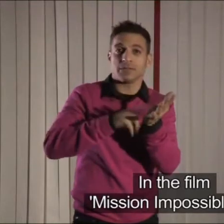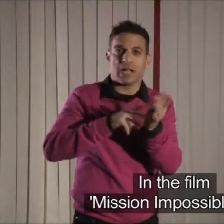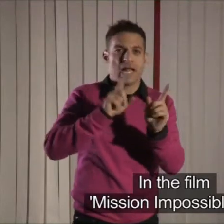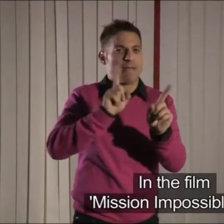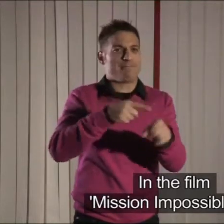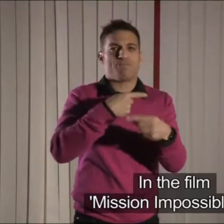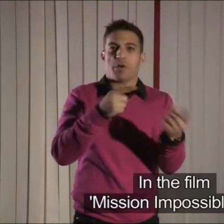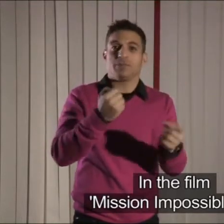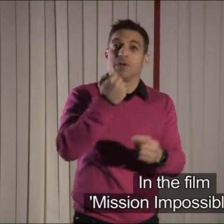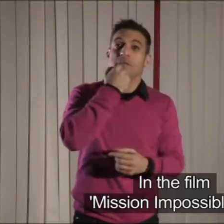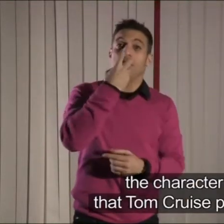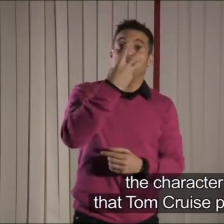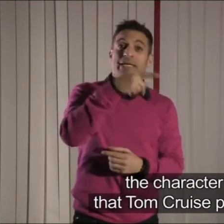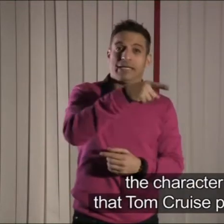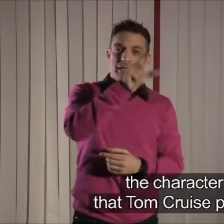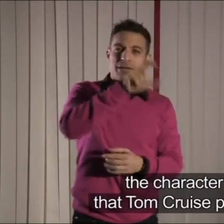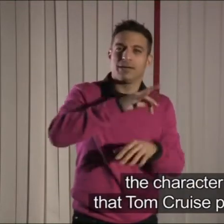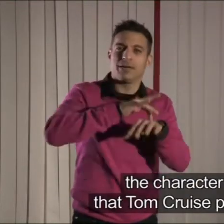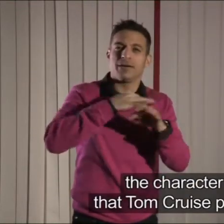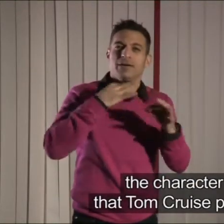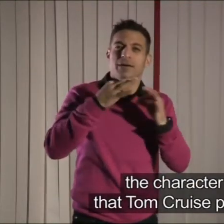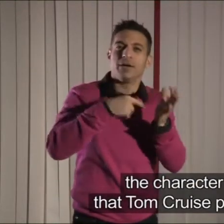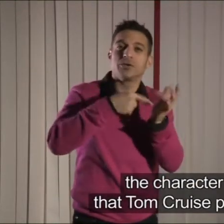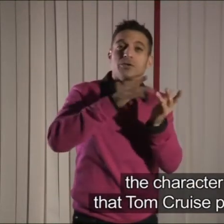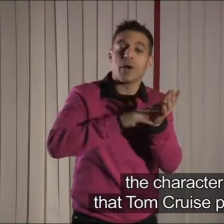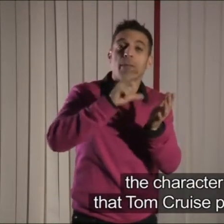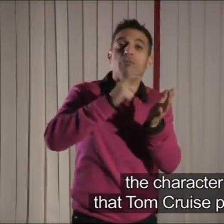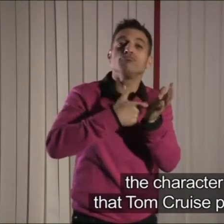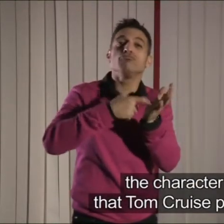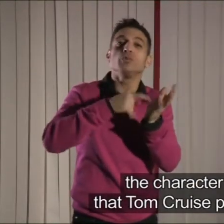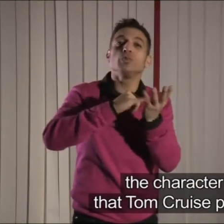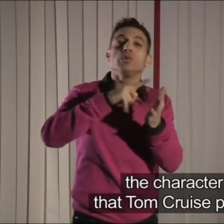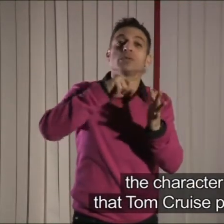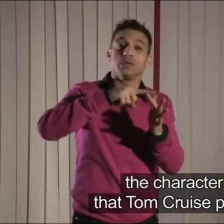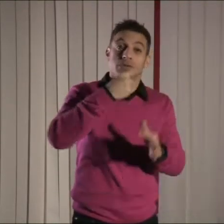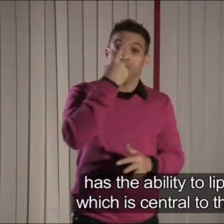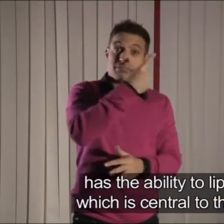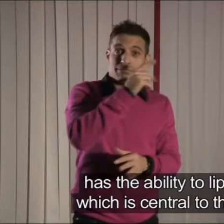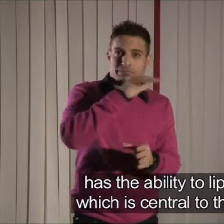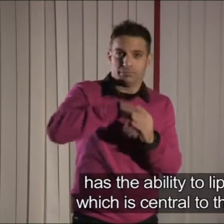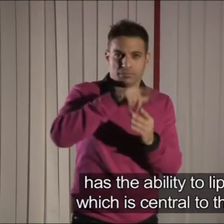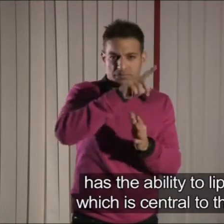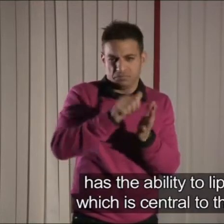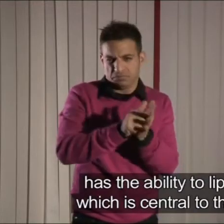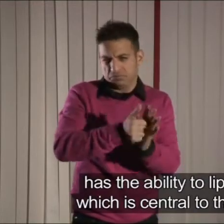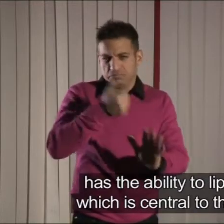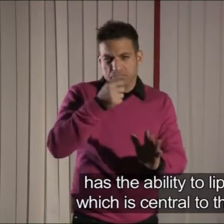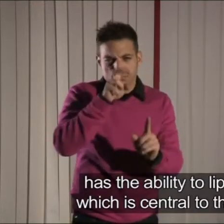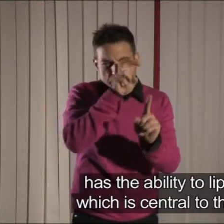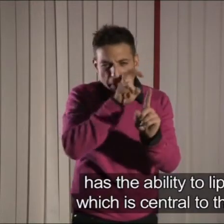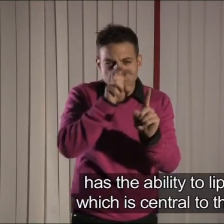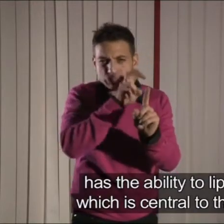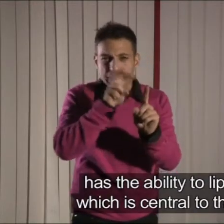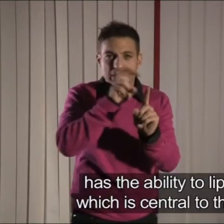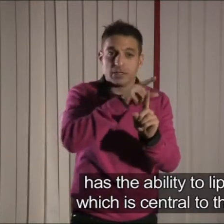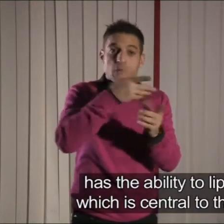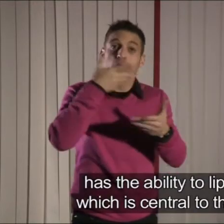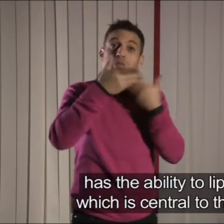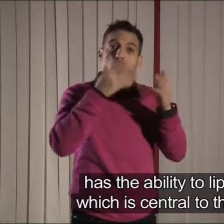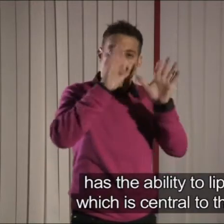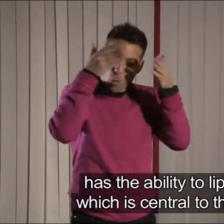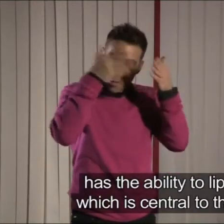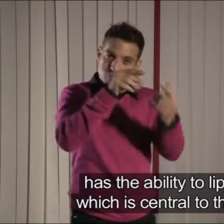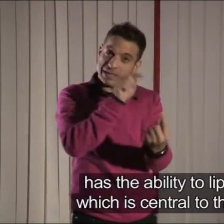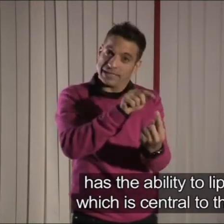In the film Mission Impossible 3, the character that Tom Cruise plays has the ability to lip read, which is central to the plot.